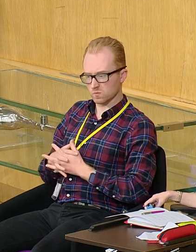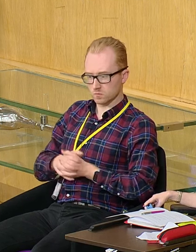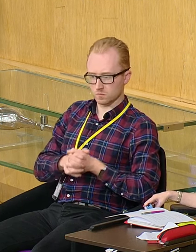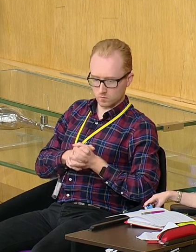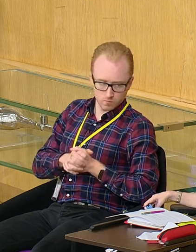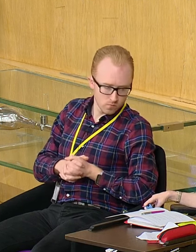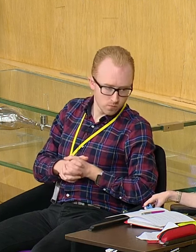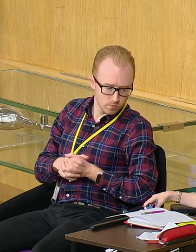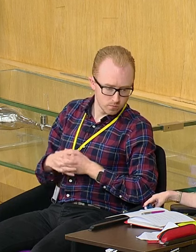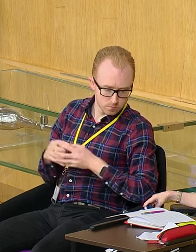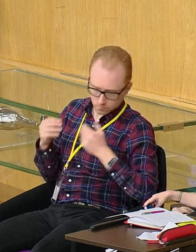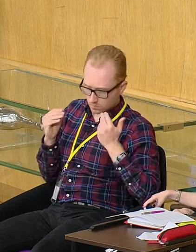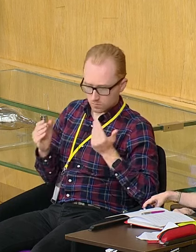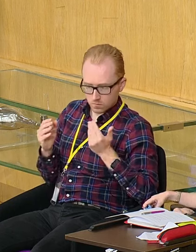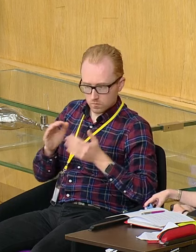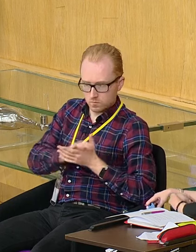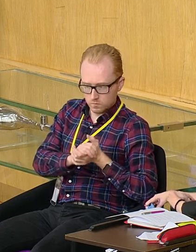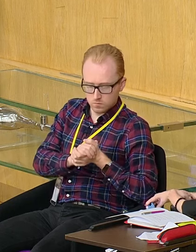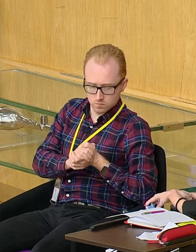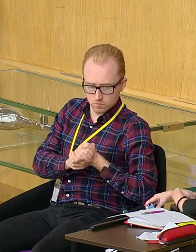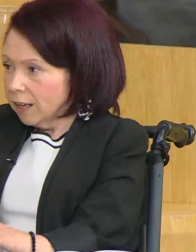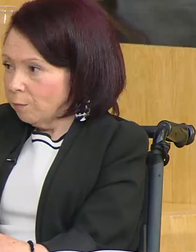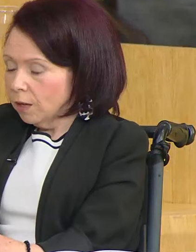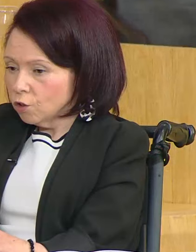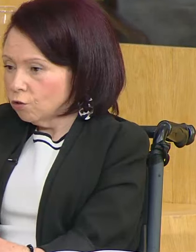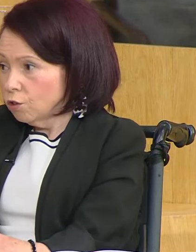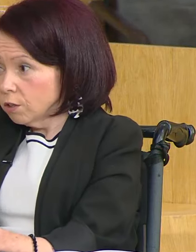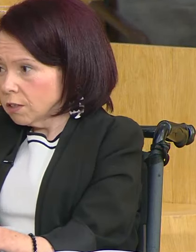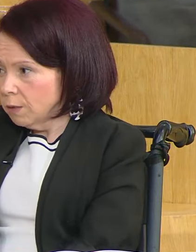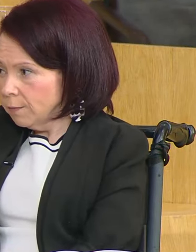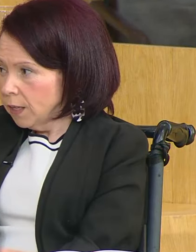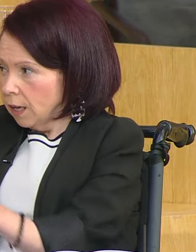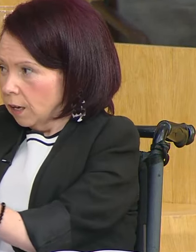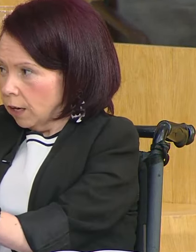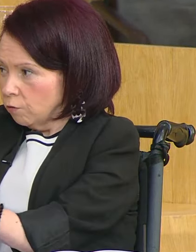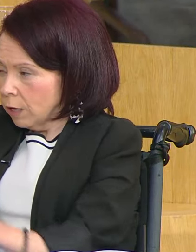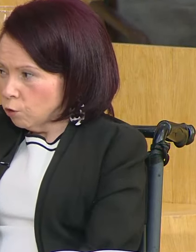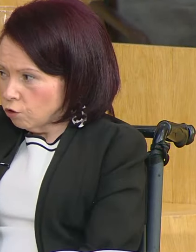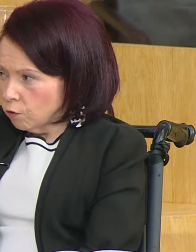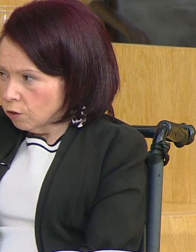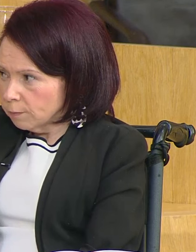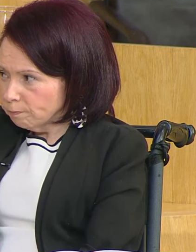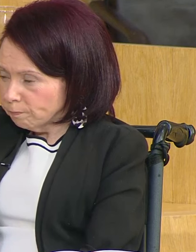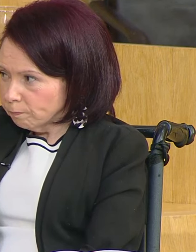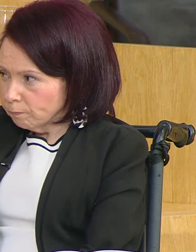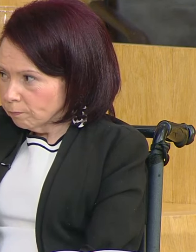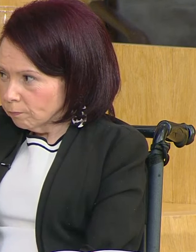to a situation where employers are not necessarily enlightened enough to not discriminate. Ryan, what's your view on